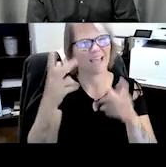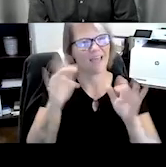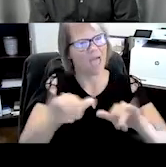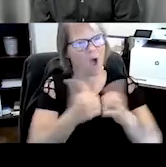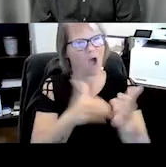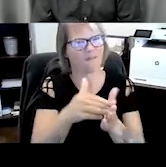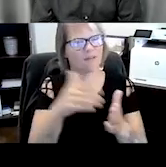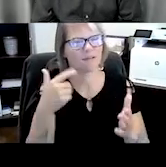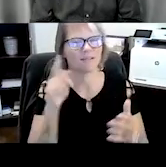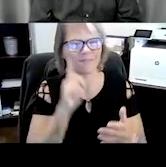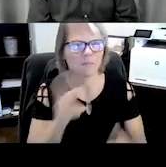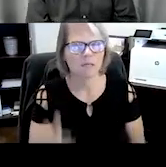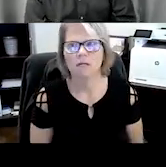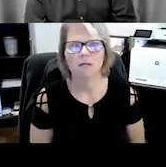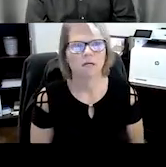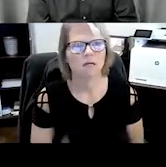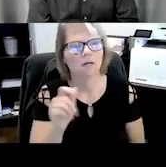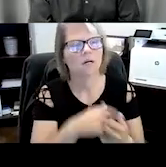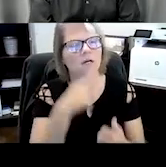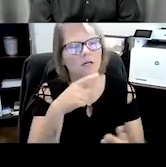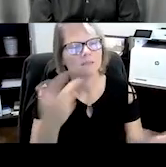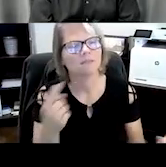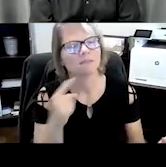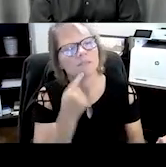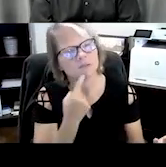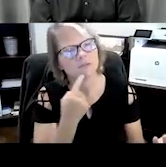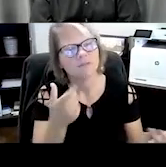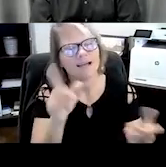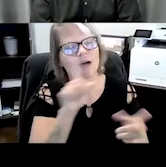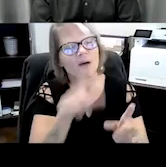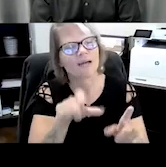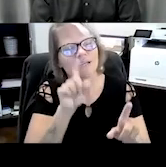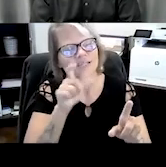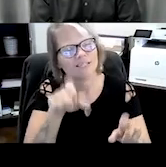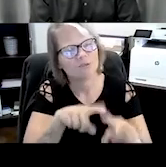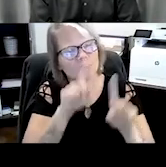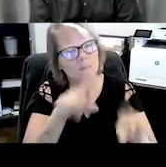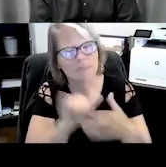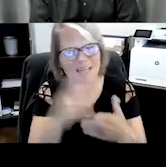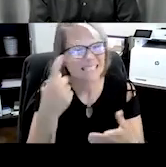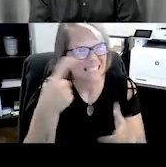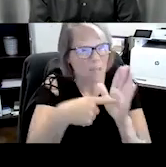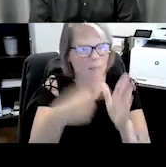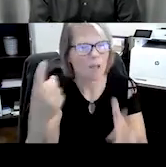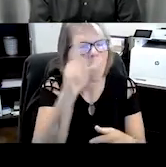as Christy was saying, kind of want to give you the idea of often this is what deaf people get when we go into a business.